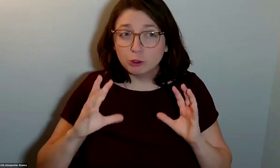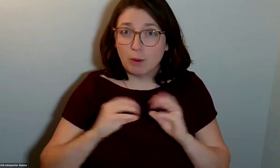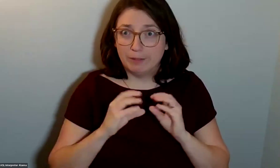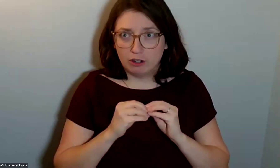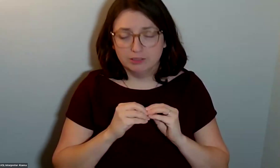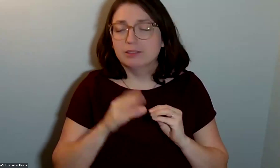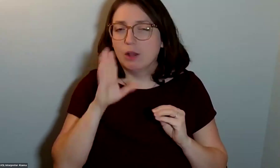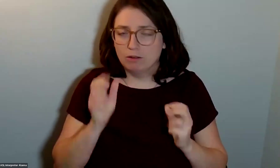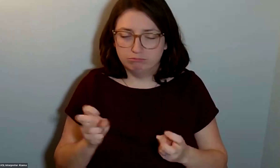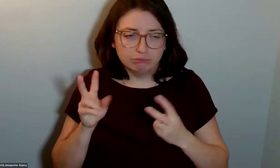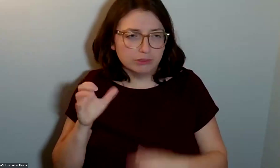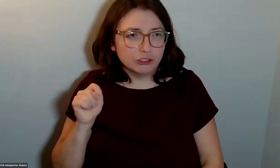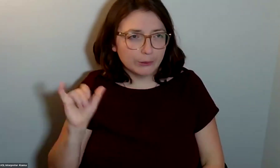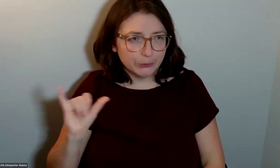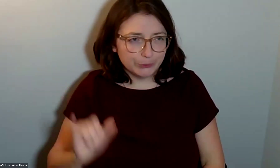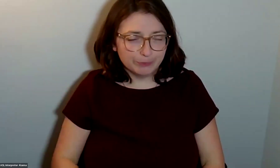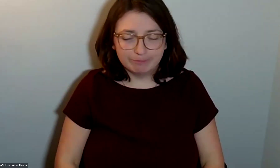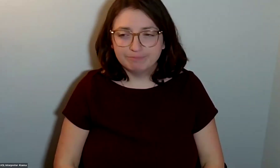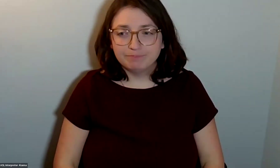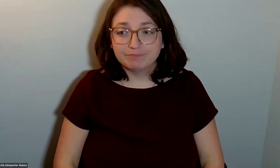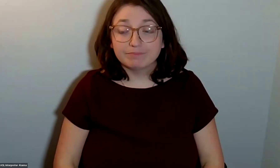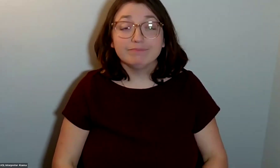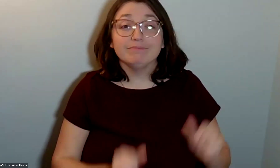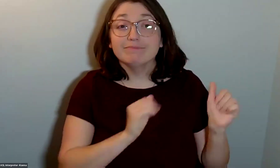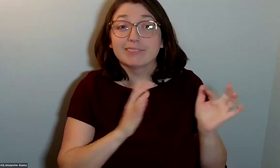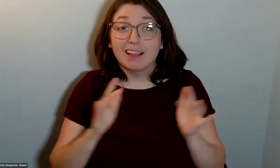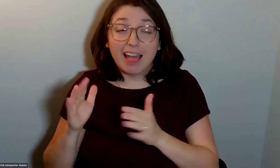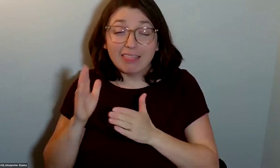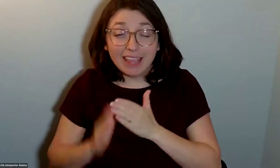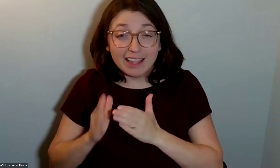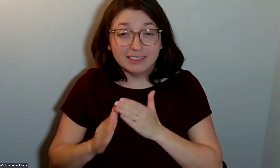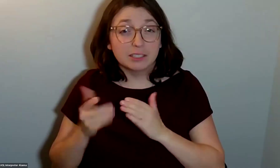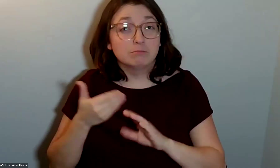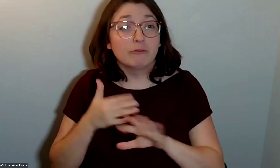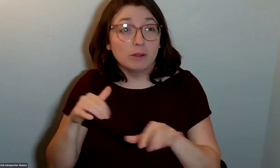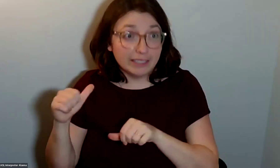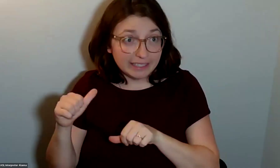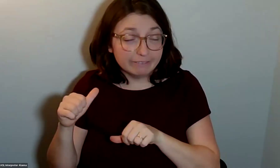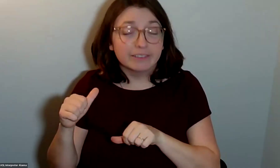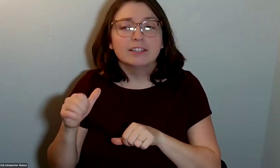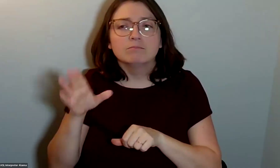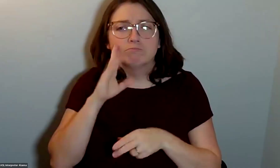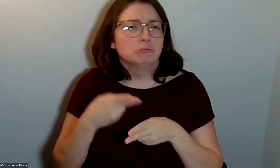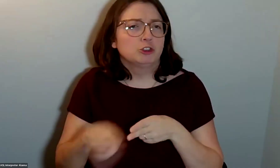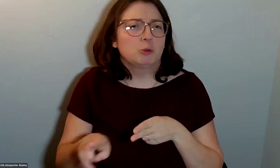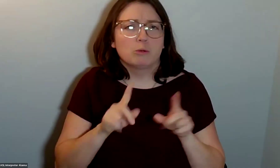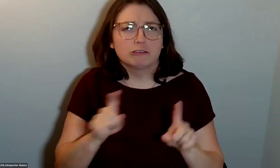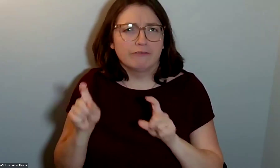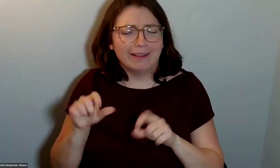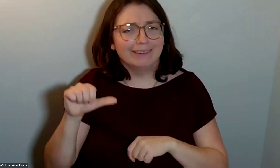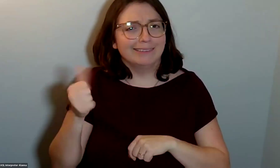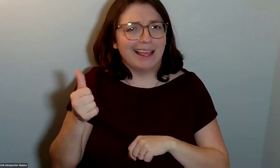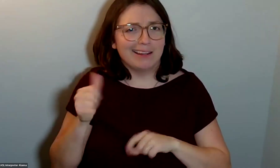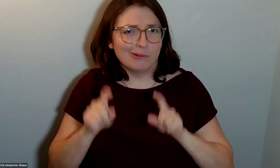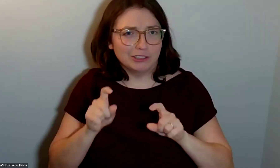well. And then at the end or whenever you leave, a short survey, it's only 10 questions, will pop up on